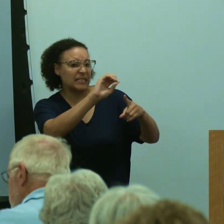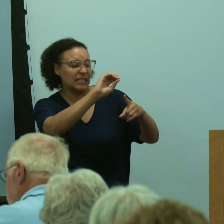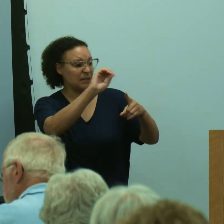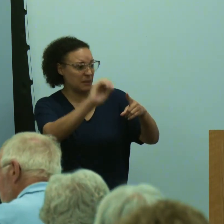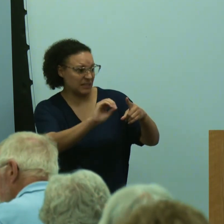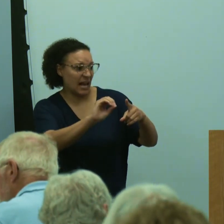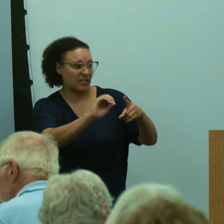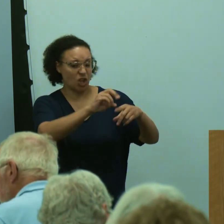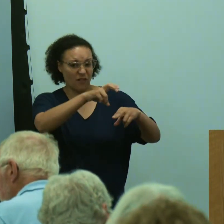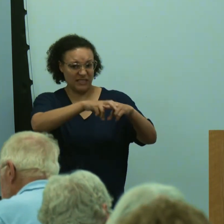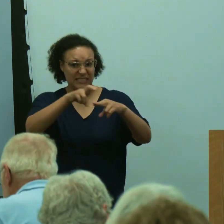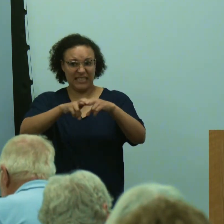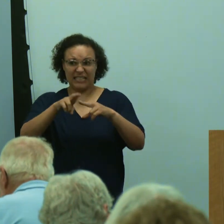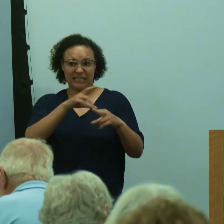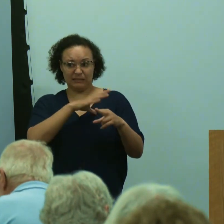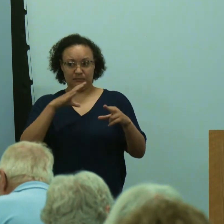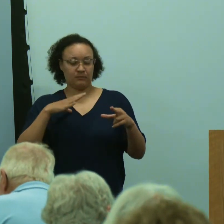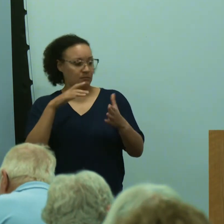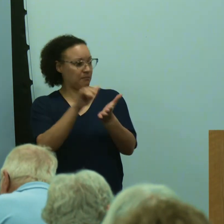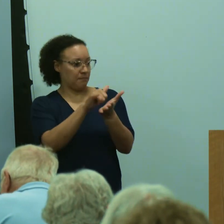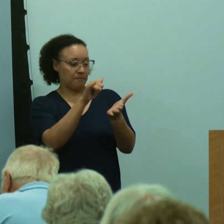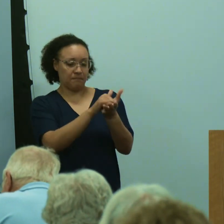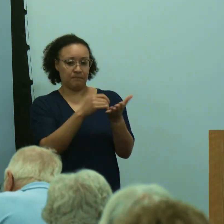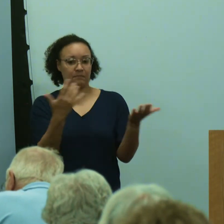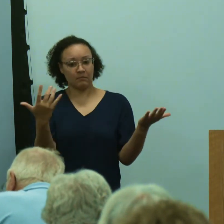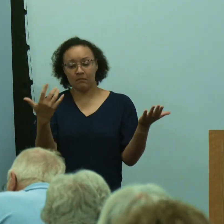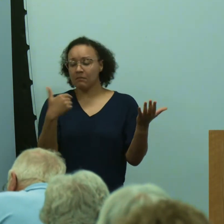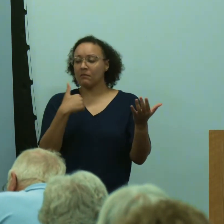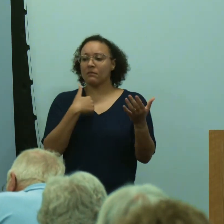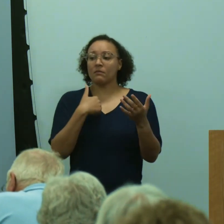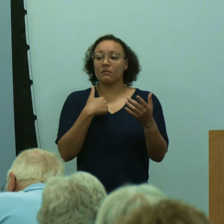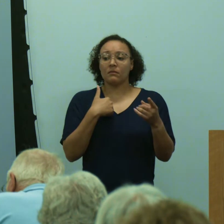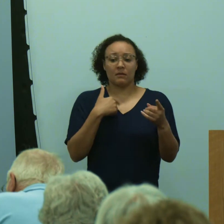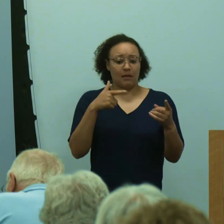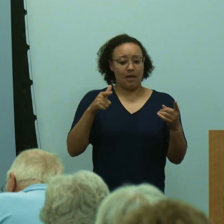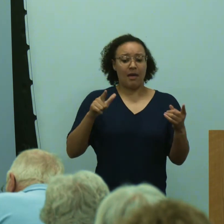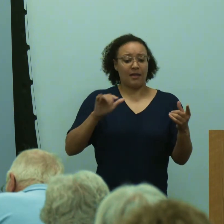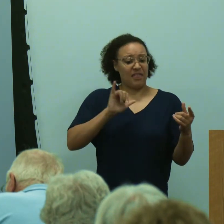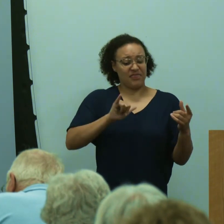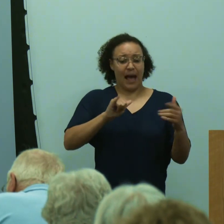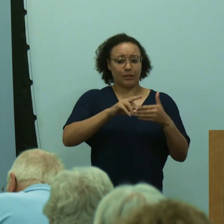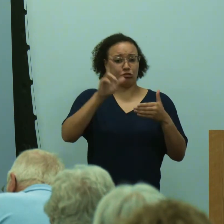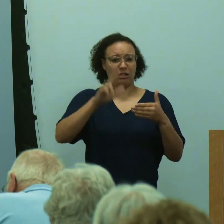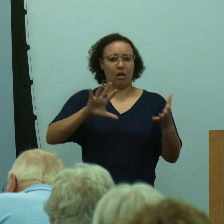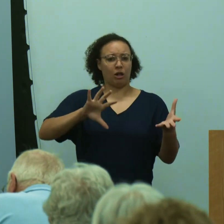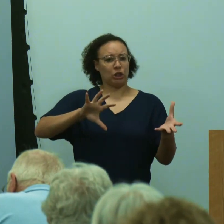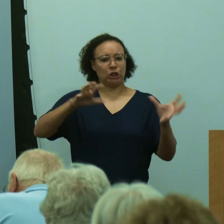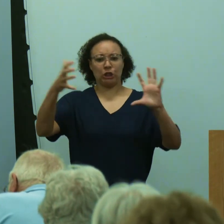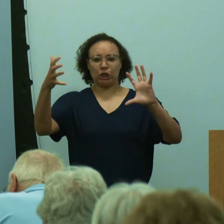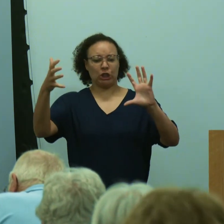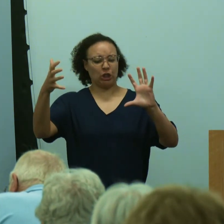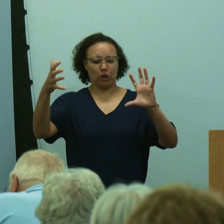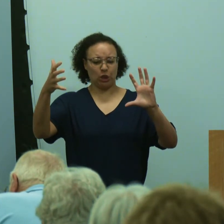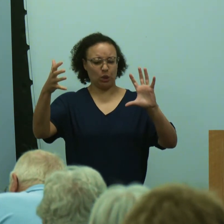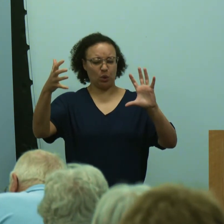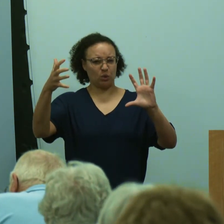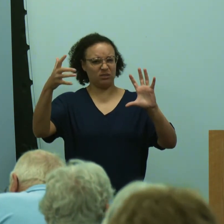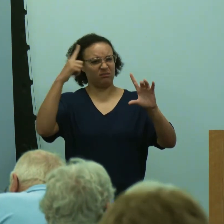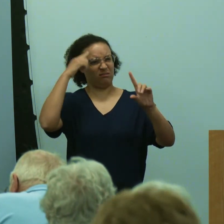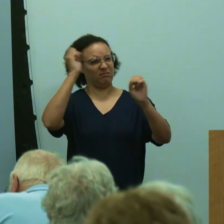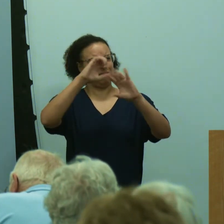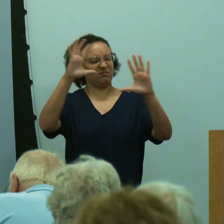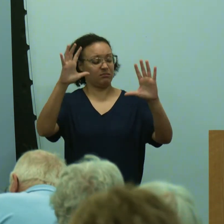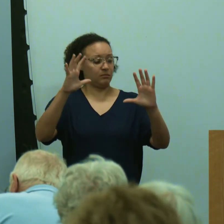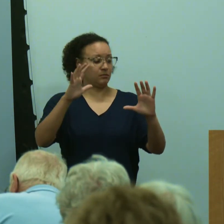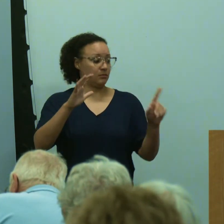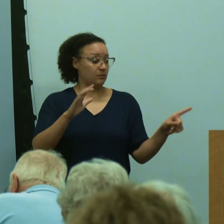congressional delegation. By any rational measure, that skewed result just does not add up. That language is really